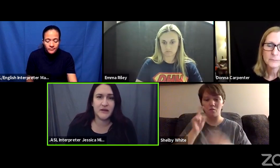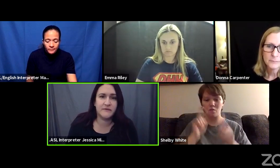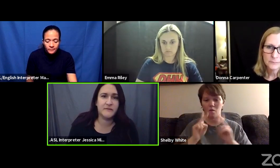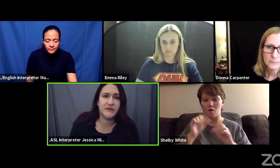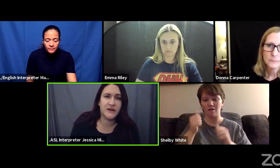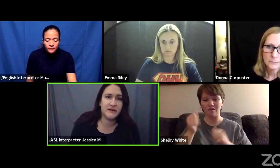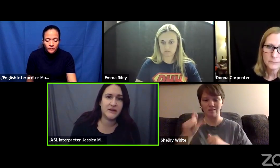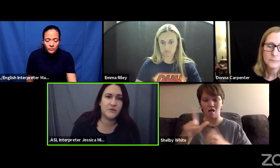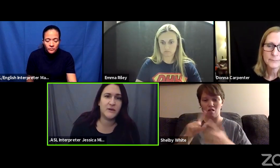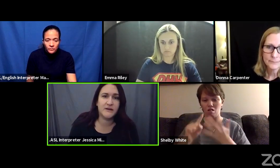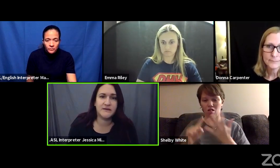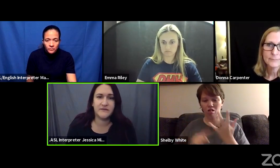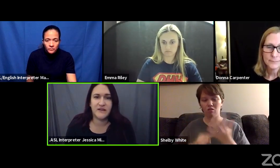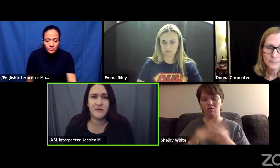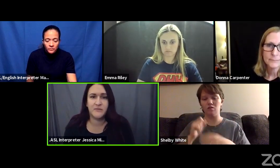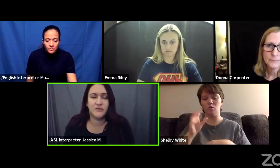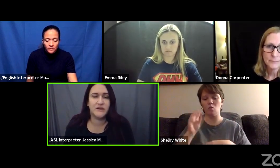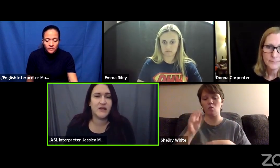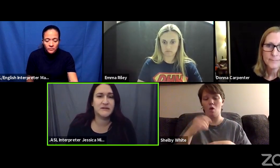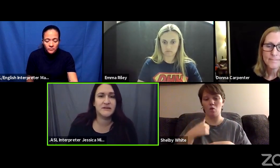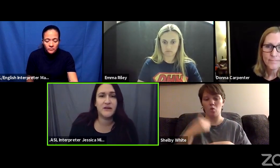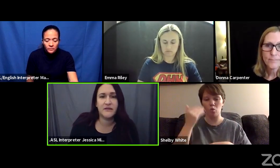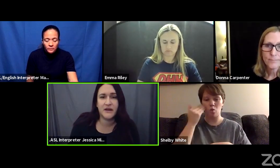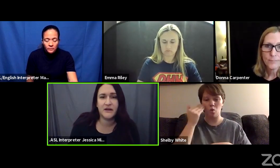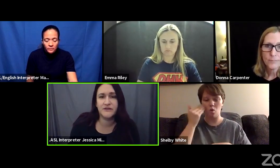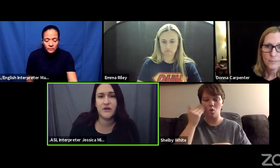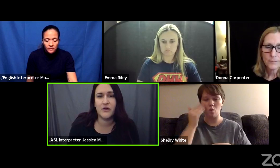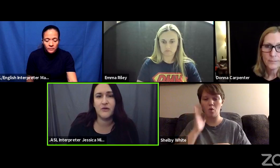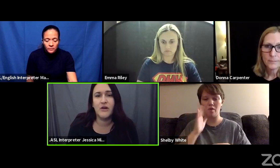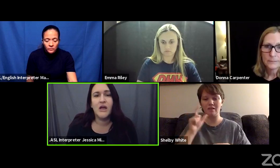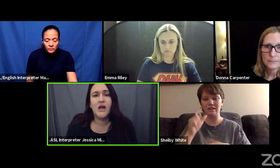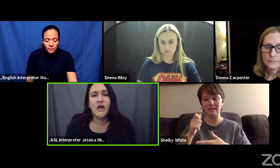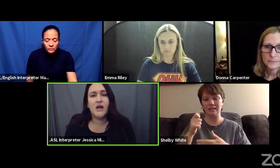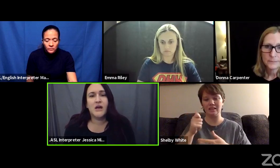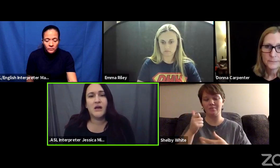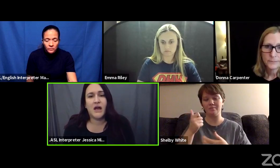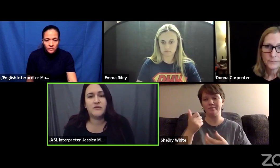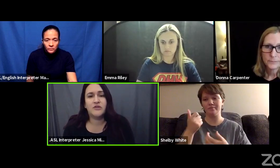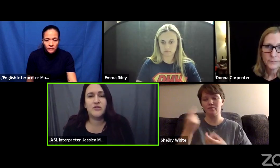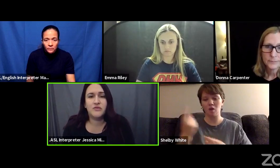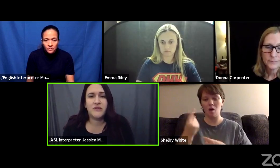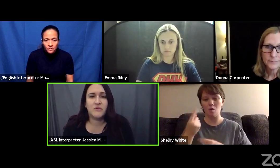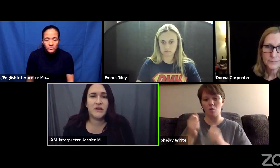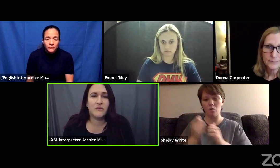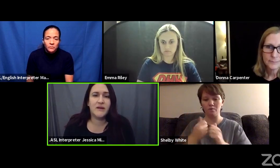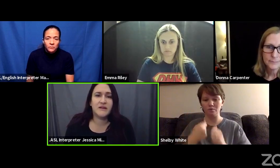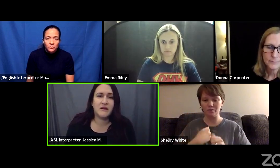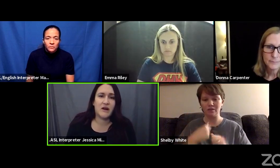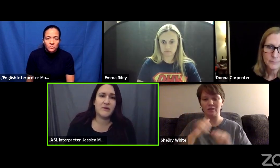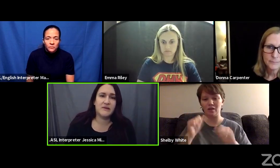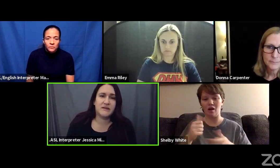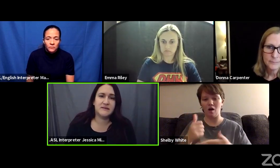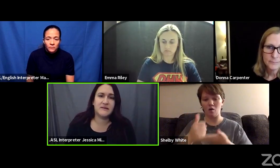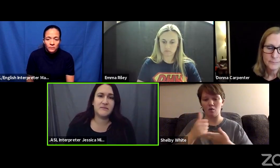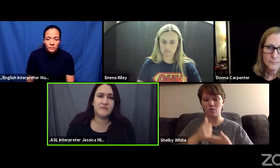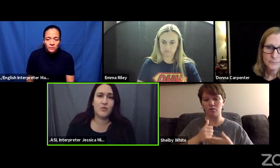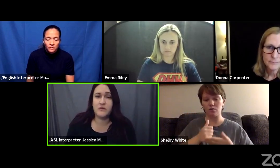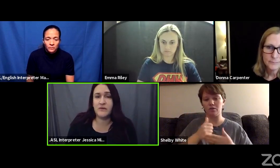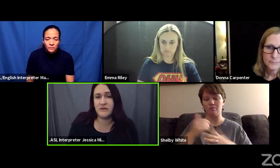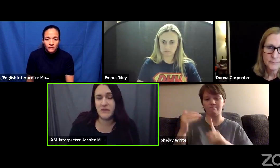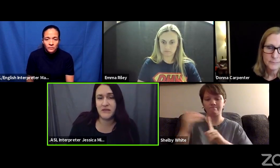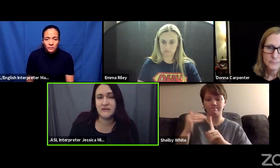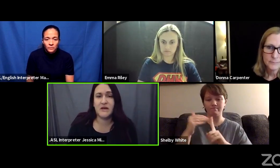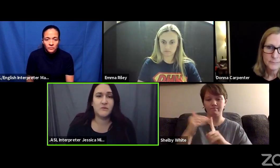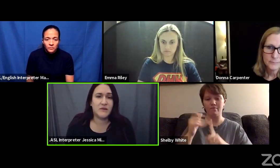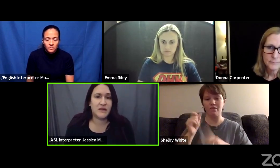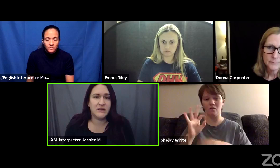not a lot of familiarity and awareness of deaf people and ASL there. So I knew that when I went there, I would need someone